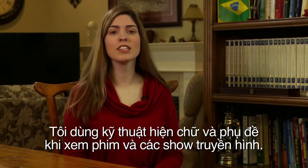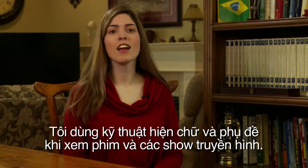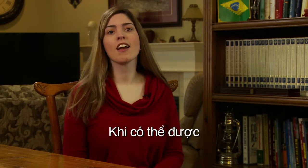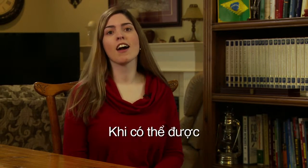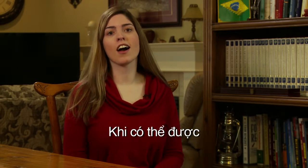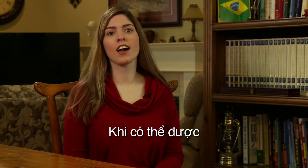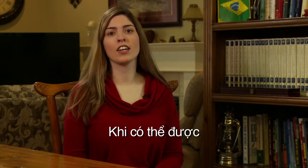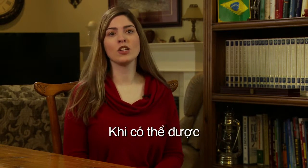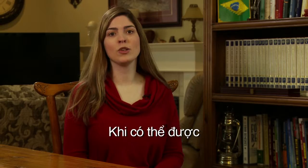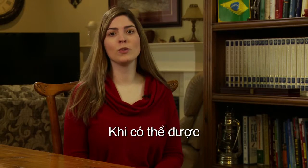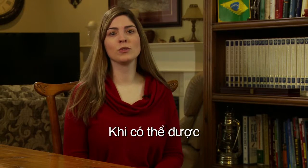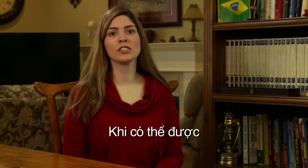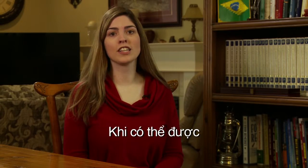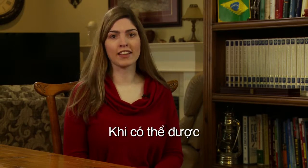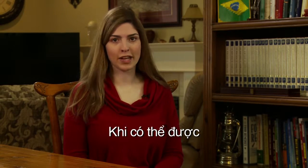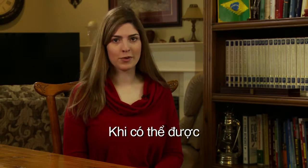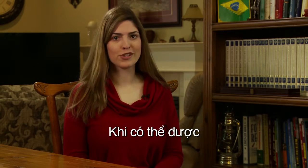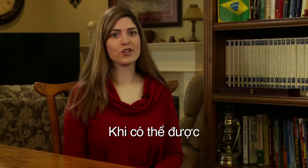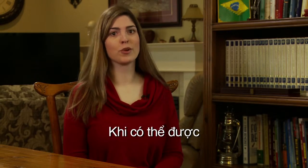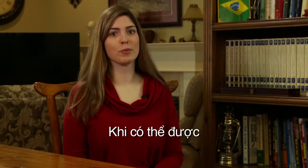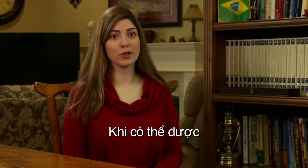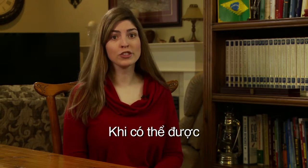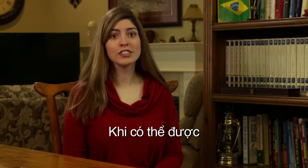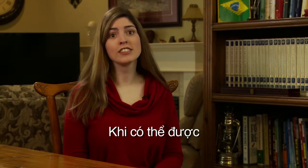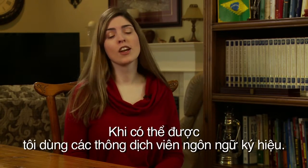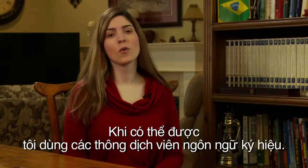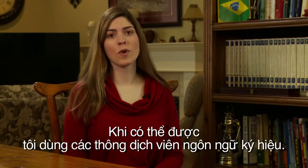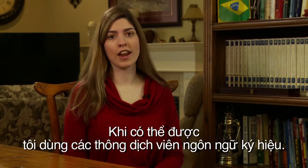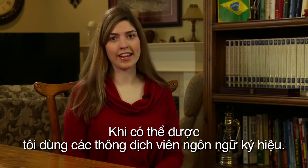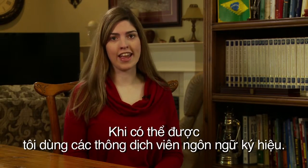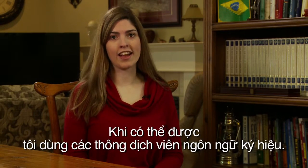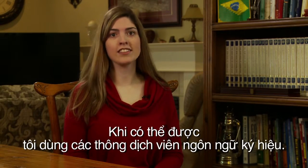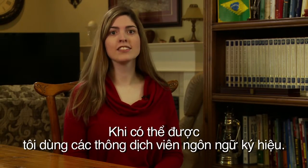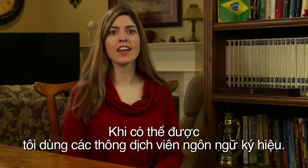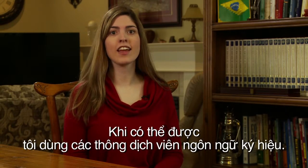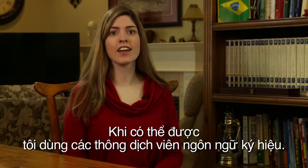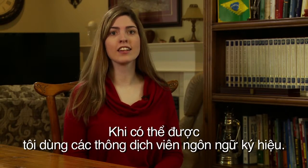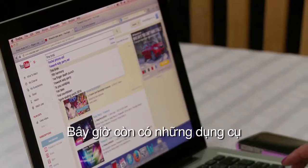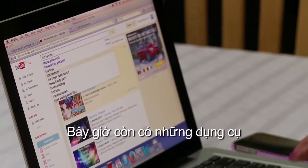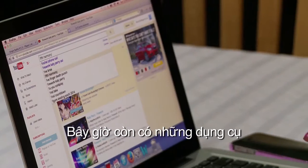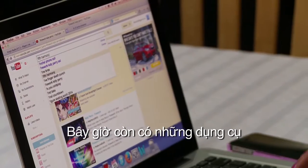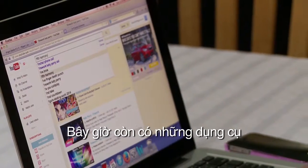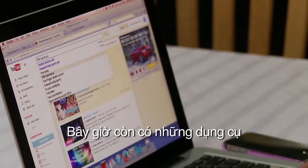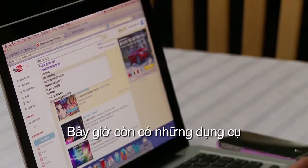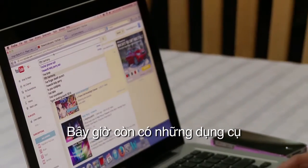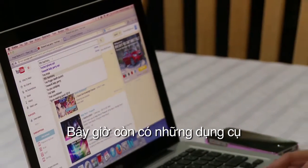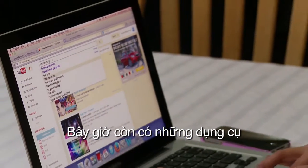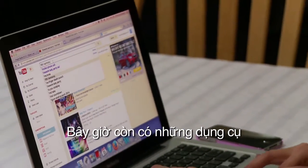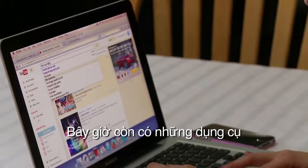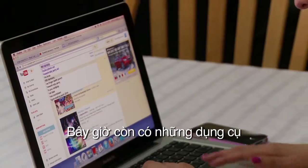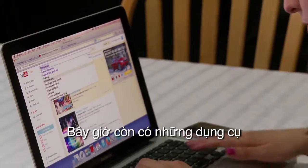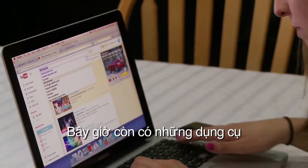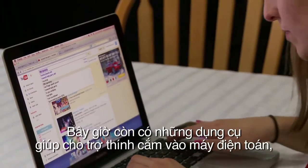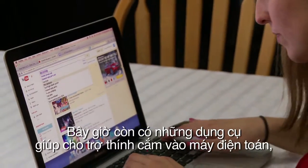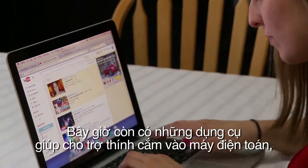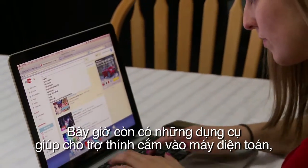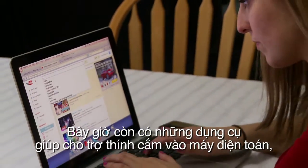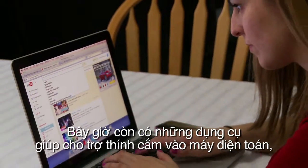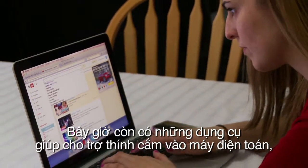I use sign language interpreters when I can. And they have these devices now for your hearing aid